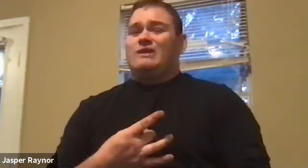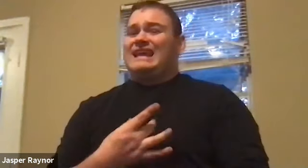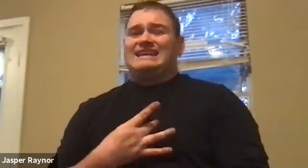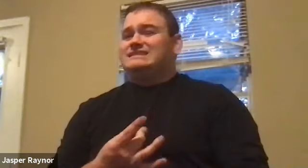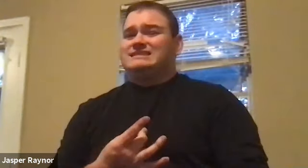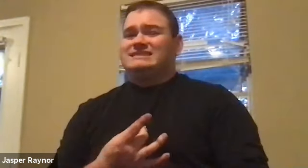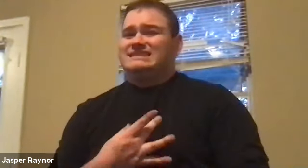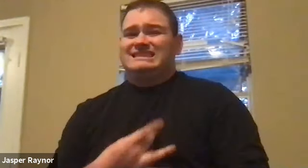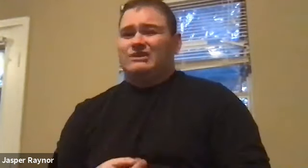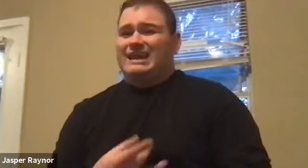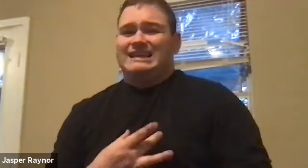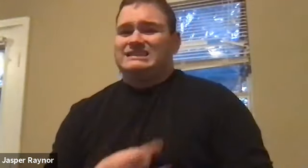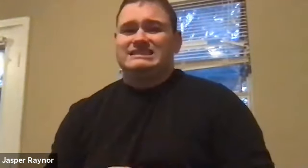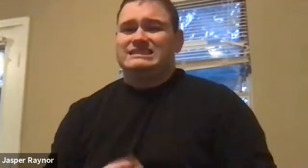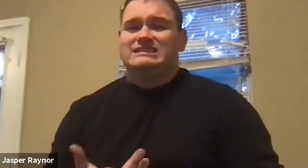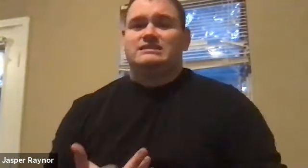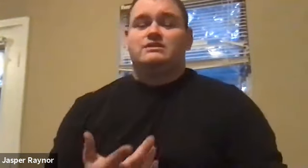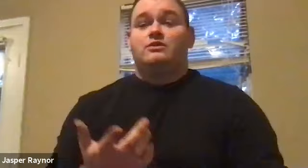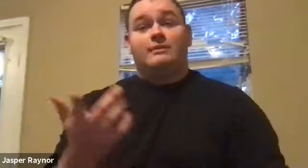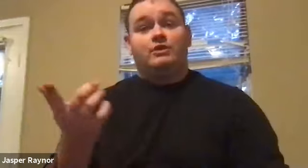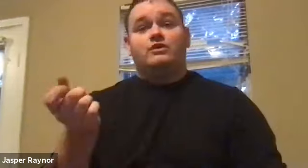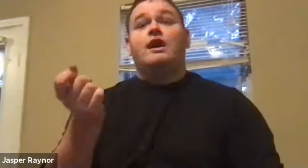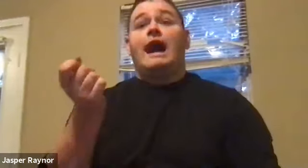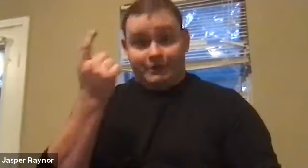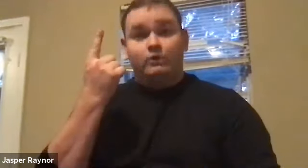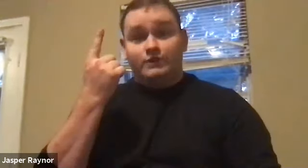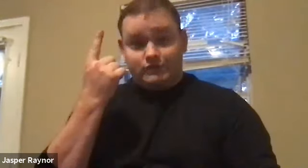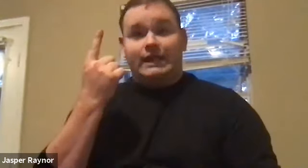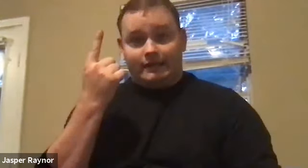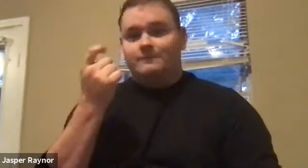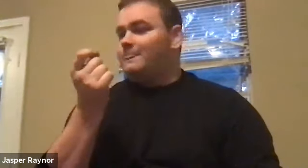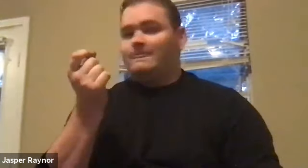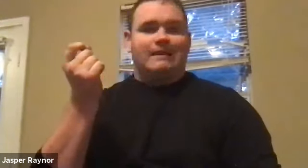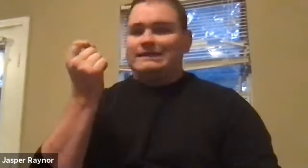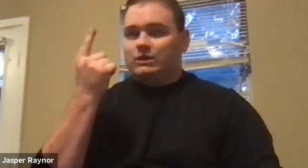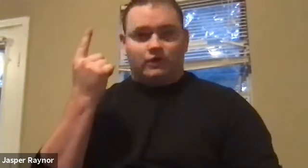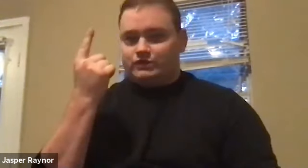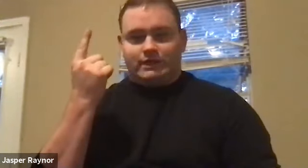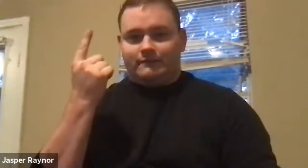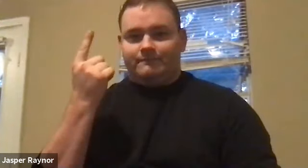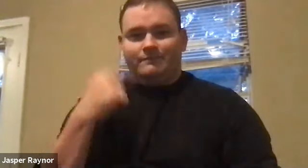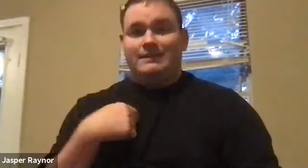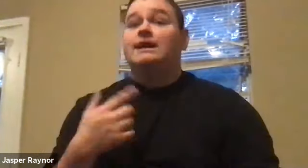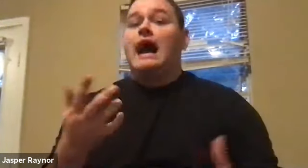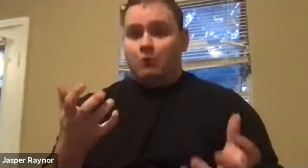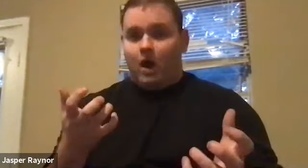like it. I don't like it. Remember, I do understand. I don't understand. I want